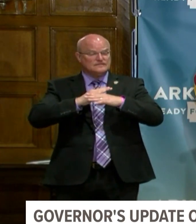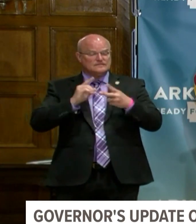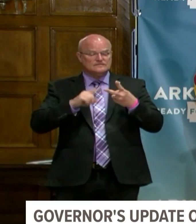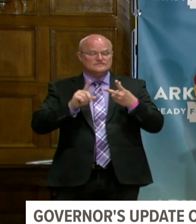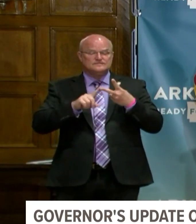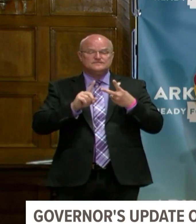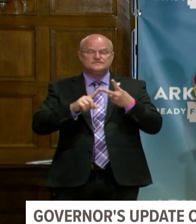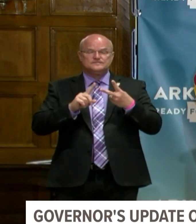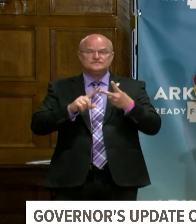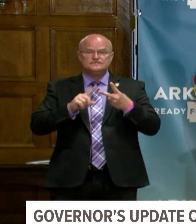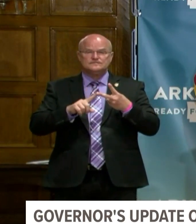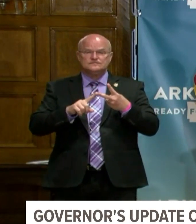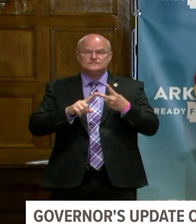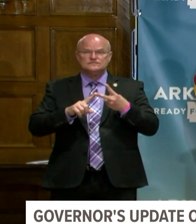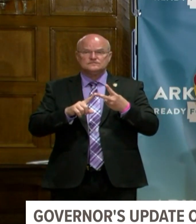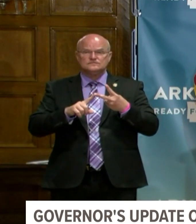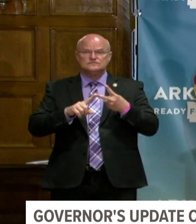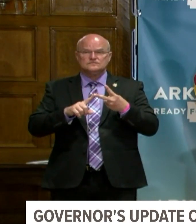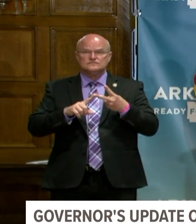Secondly,